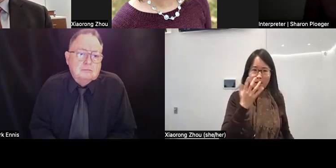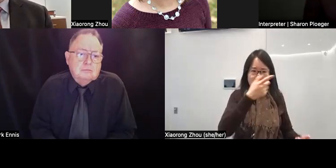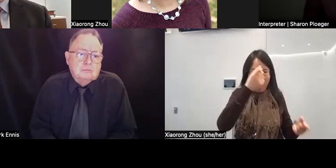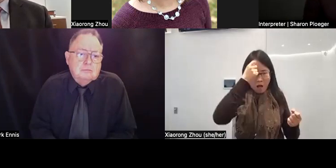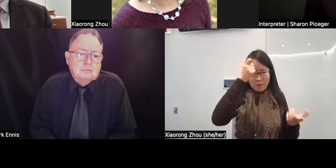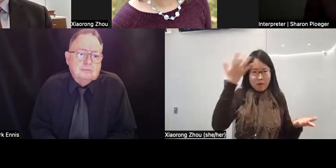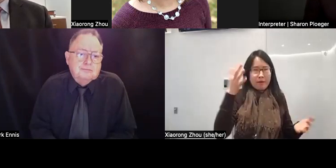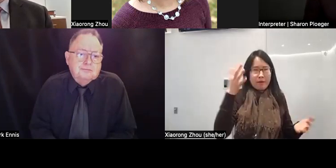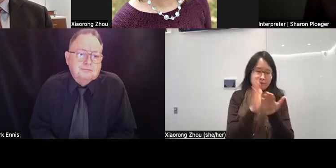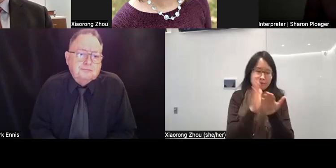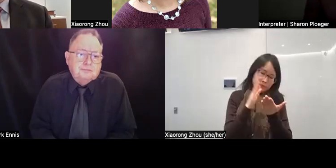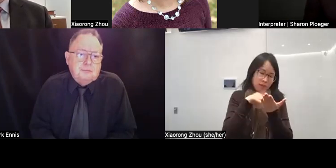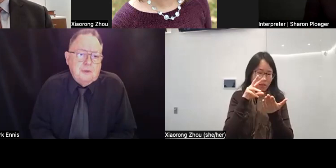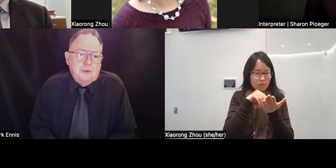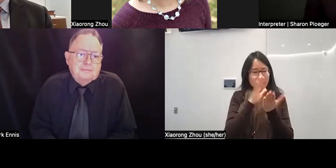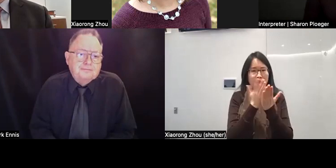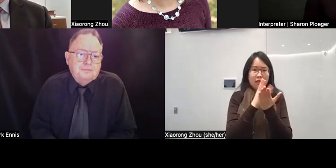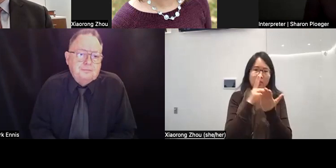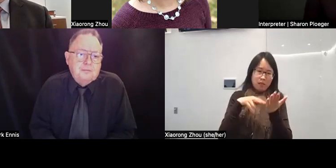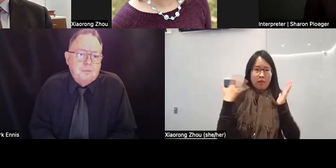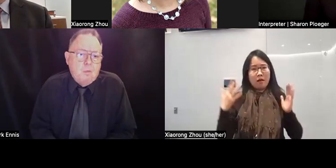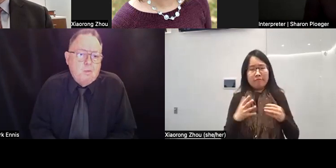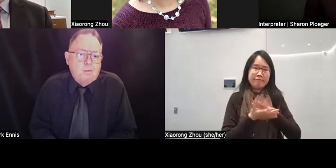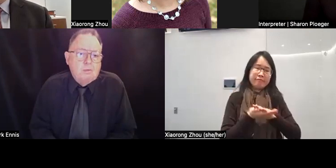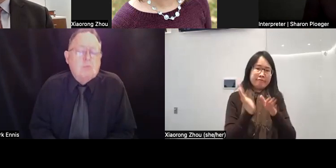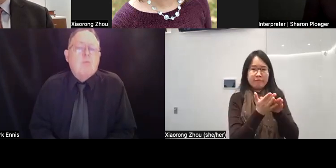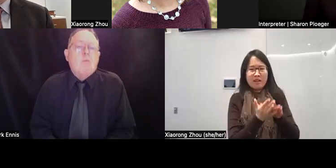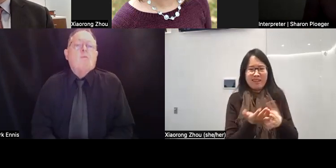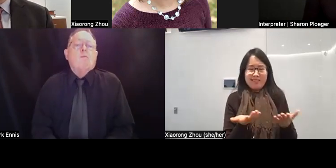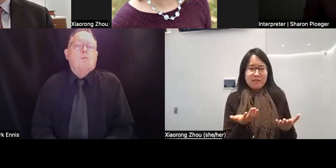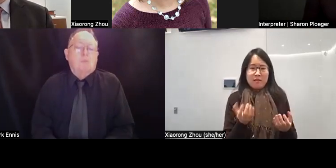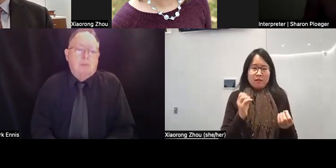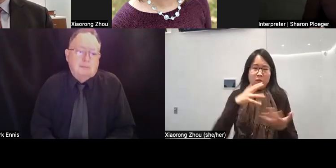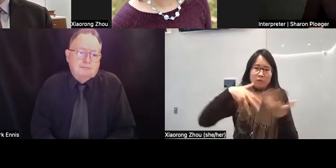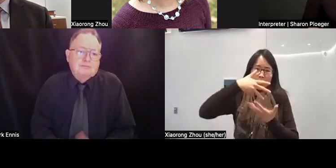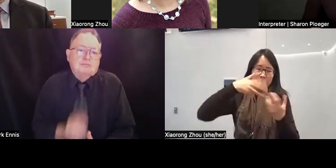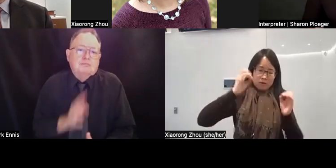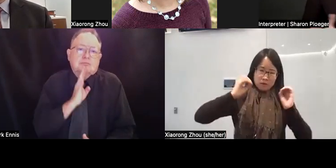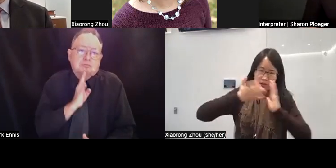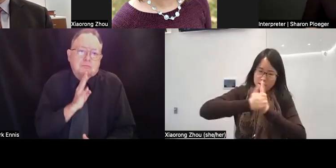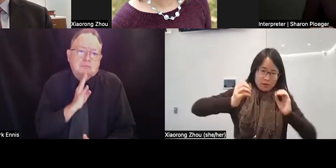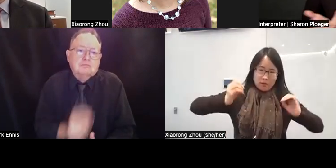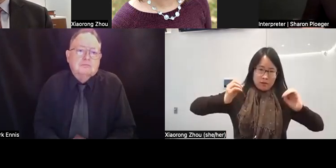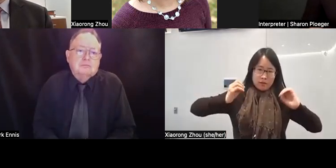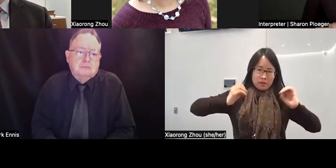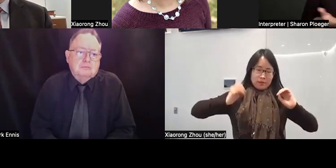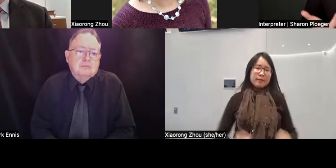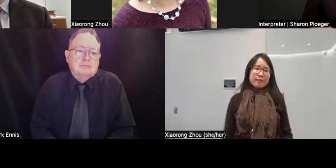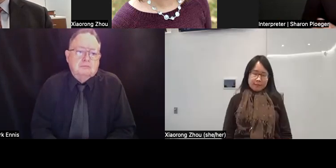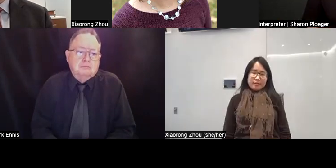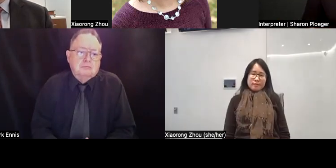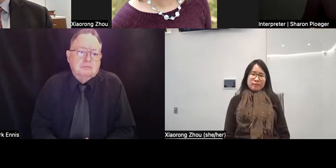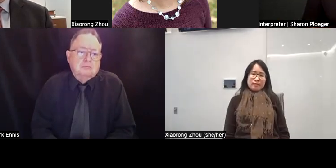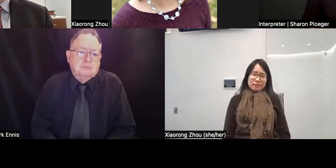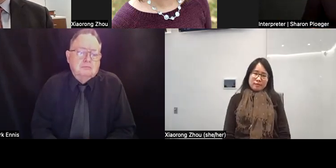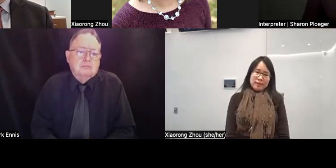Many of their teachers don't expose them to sign language. They just read, and they read aloud and they have to try and